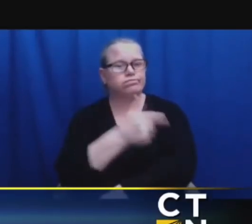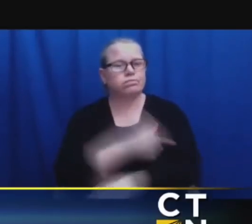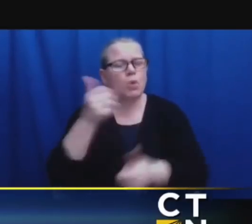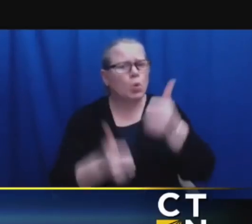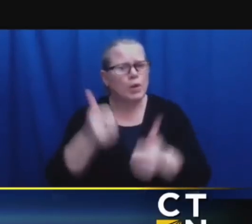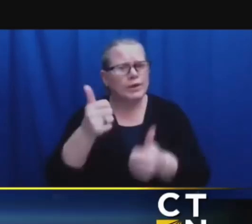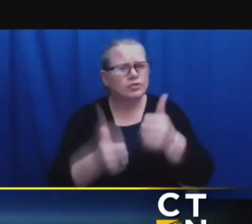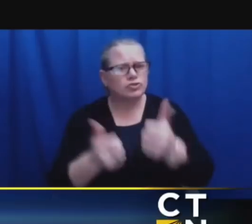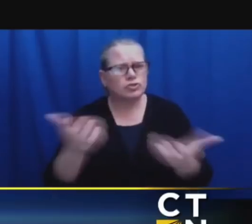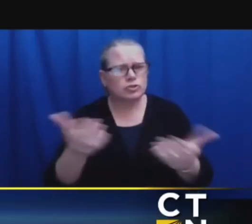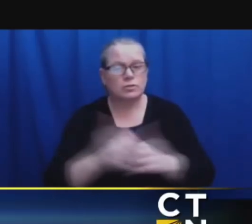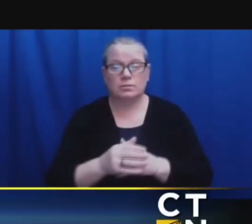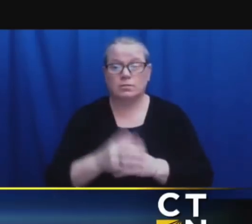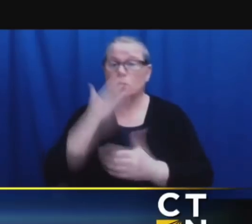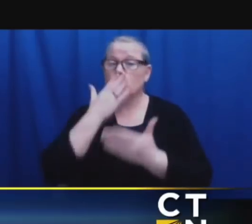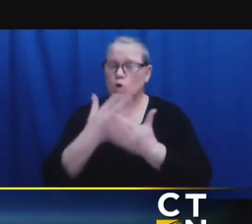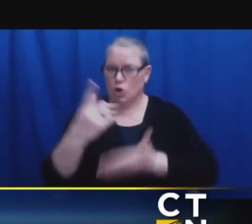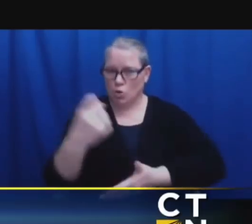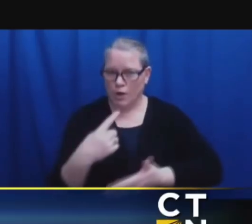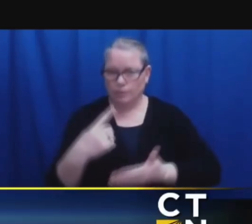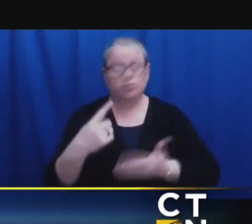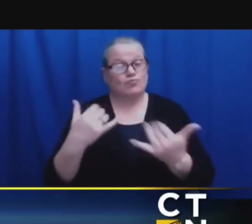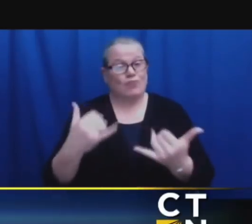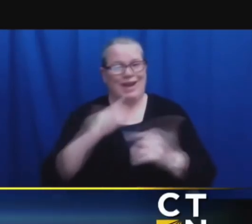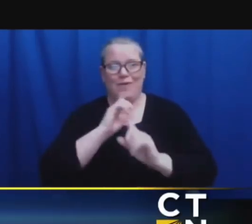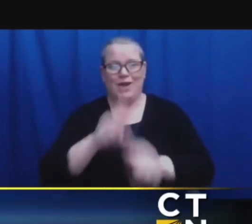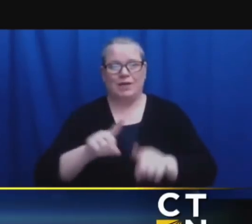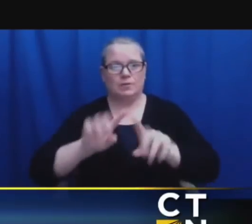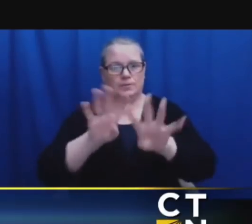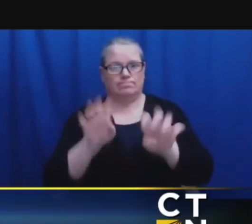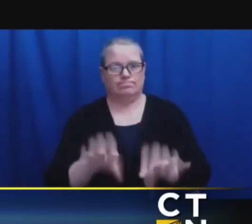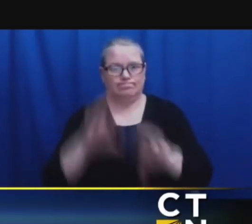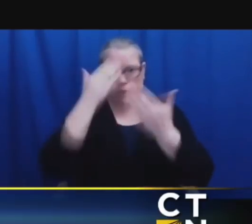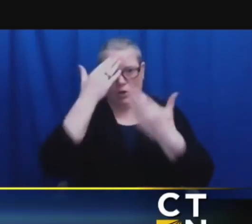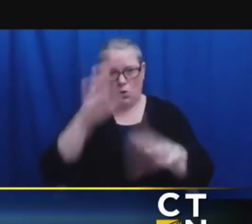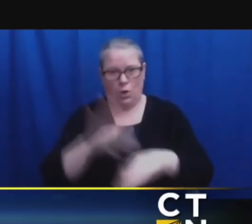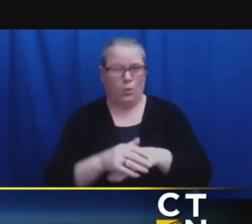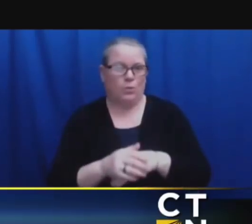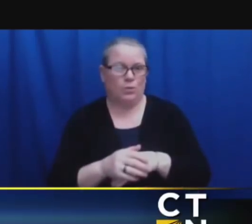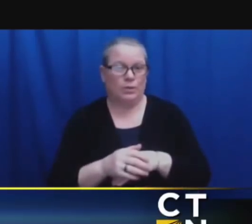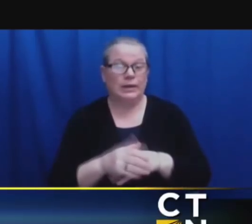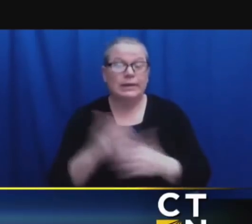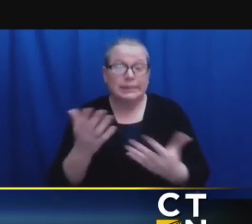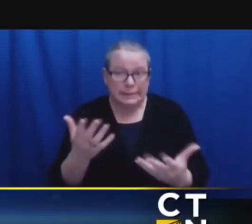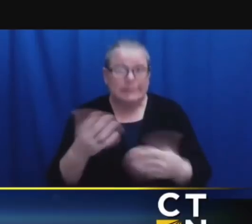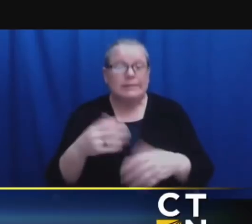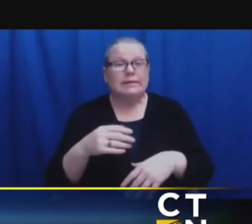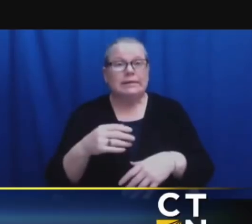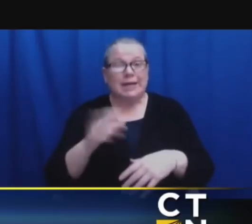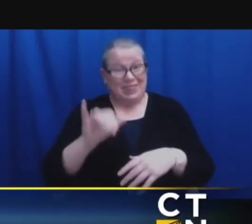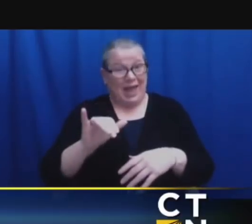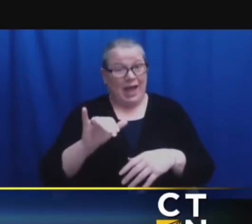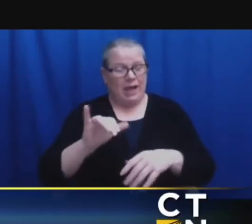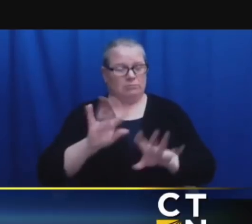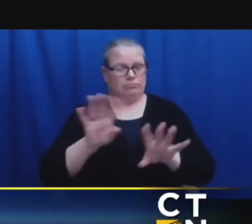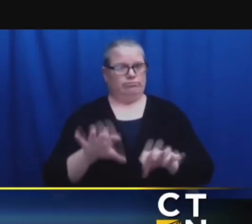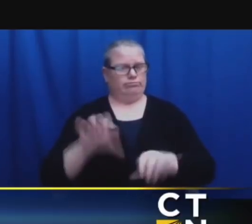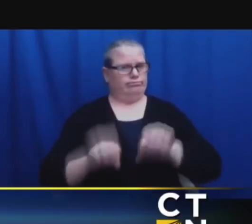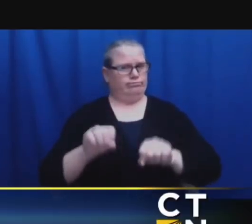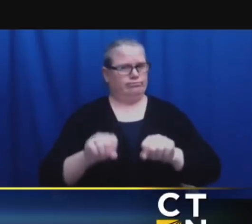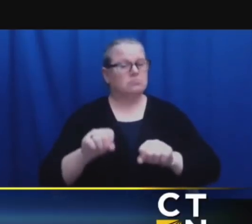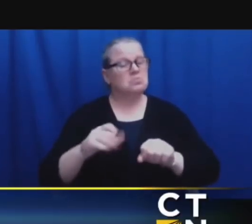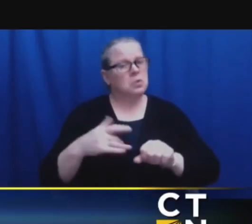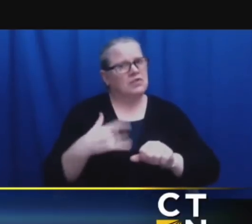have become very comfortable with uncertainty. What we know is that